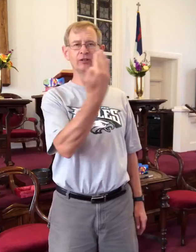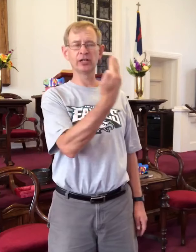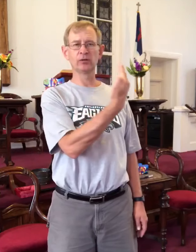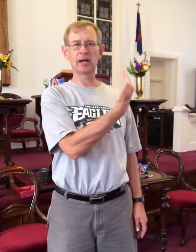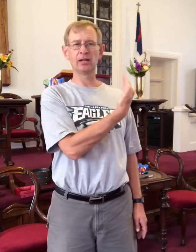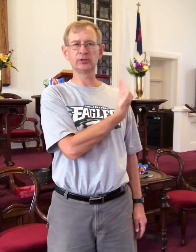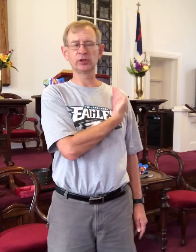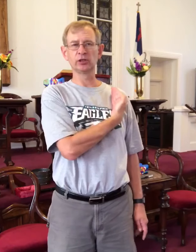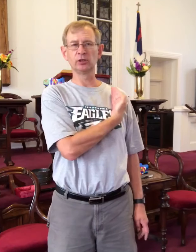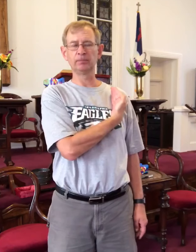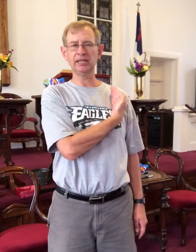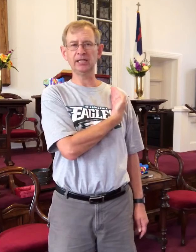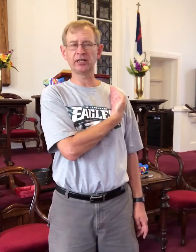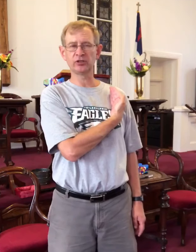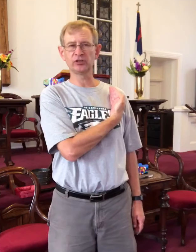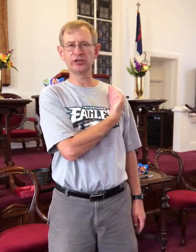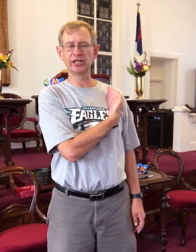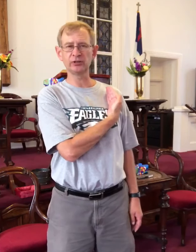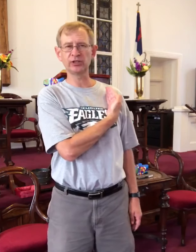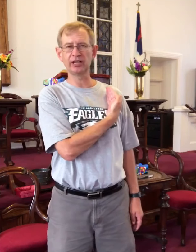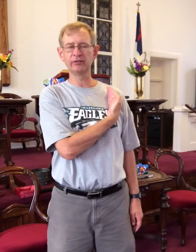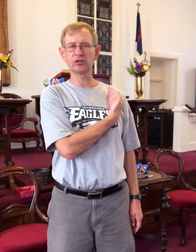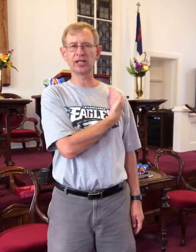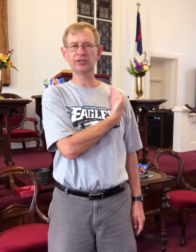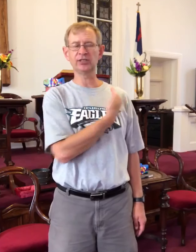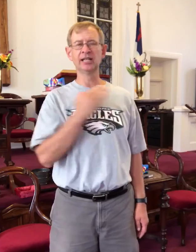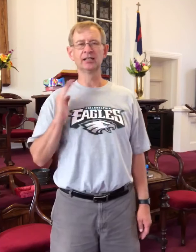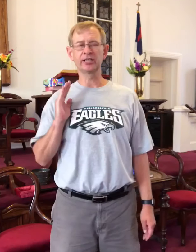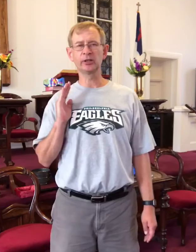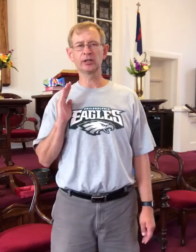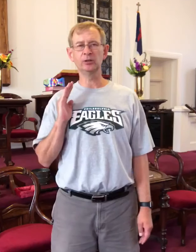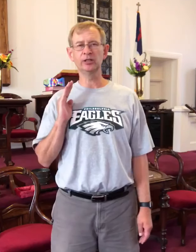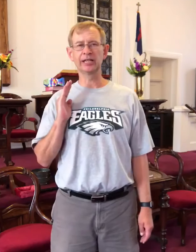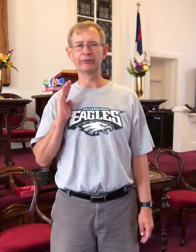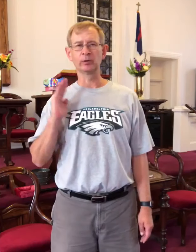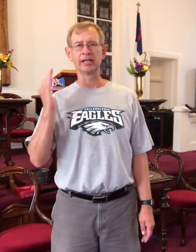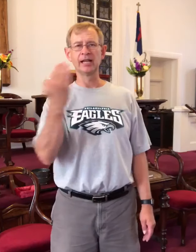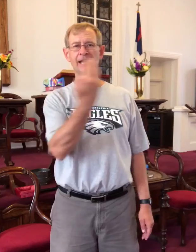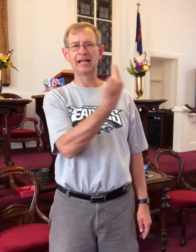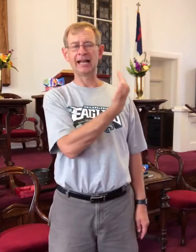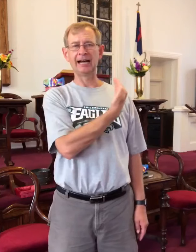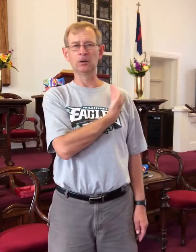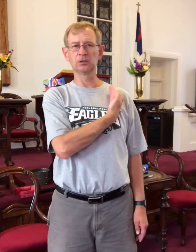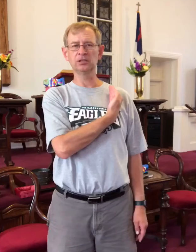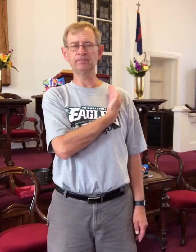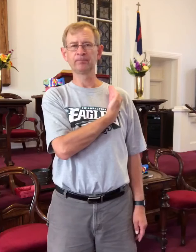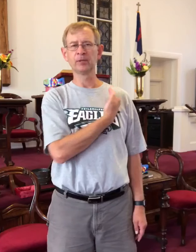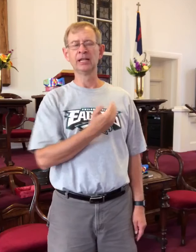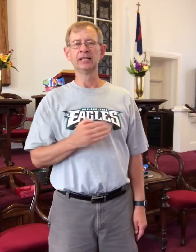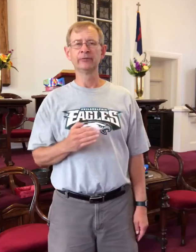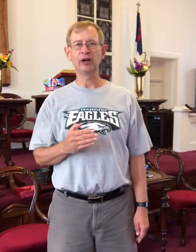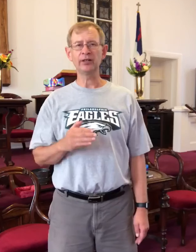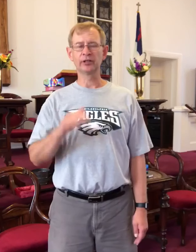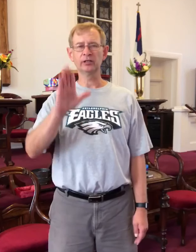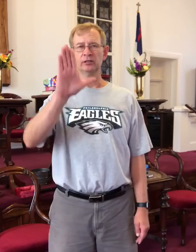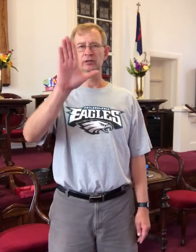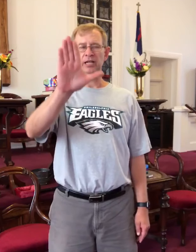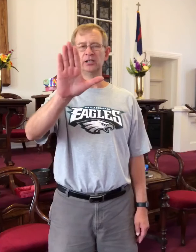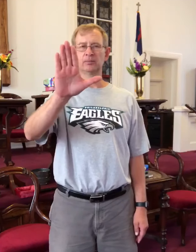and around so your little pinky touches the other side of your chest like you're including everyone. Our Father, you take your